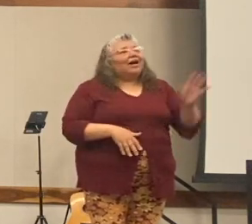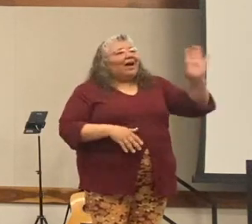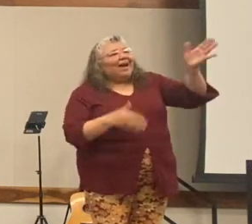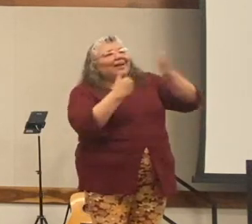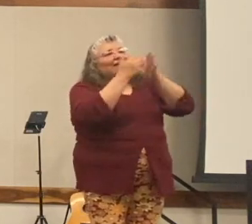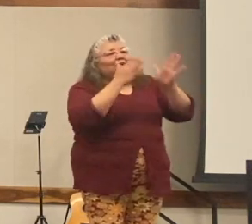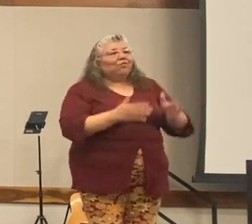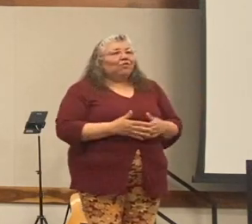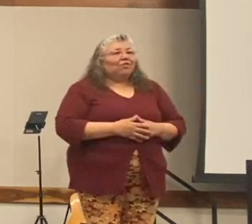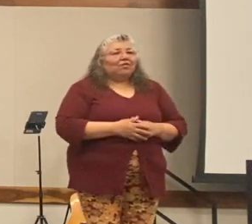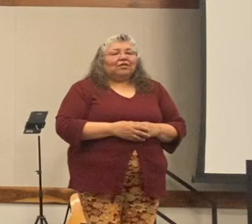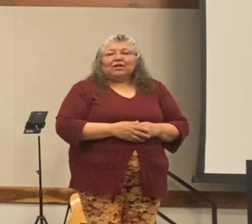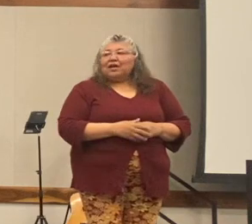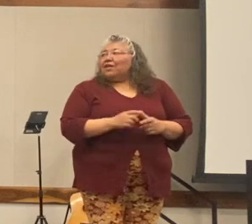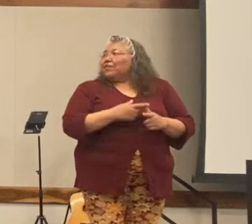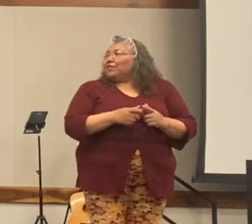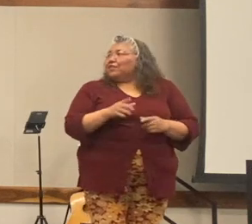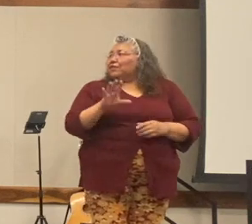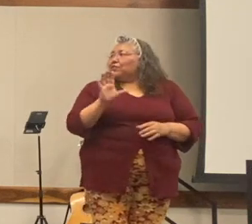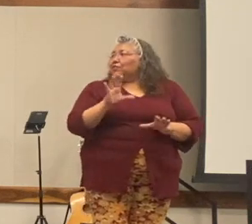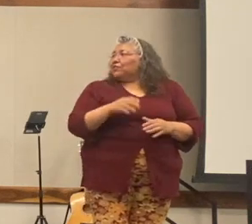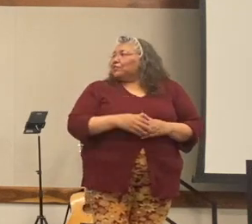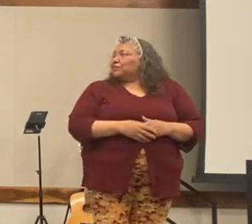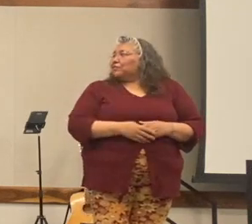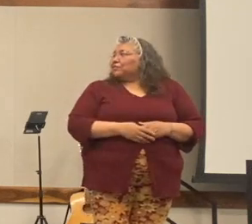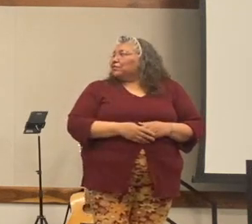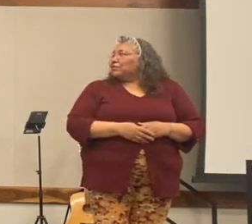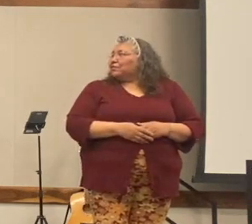neighbor. And they do this.